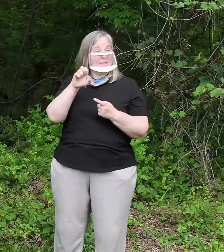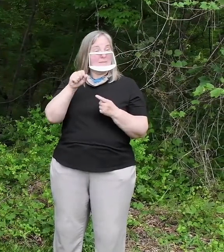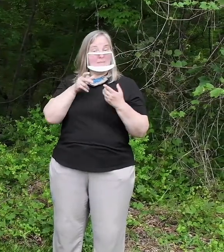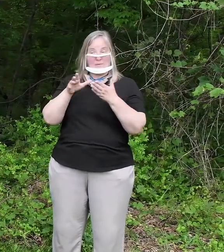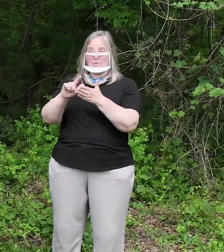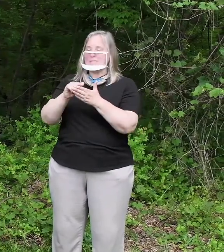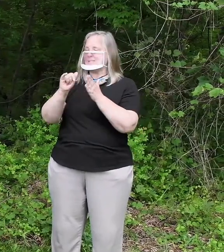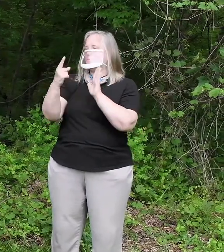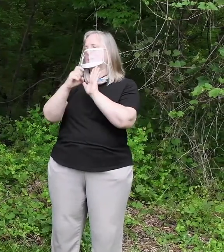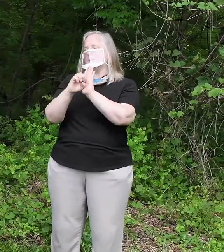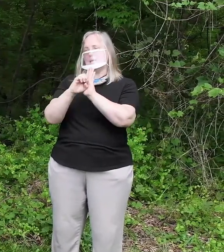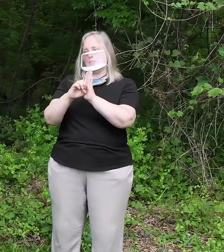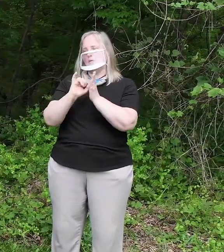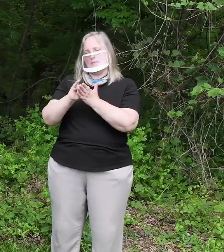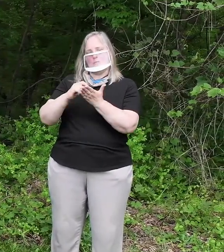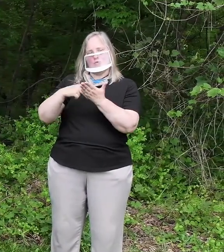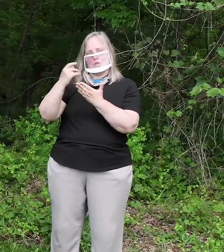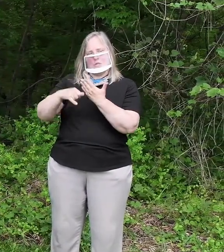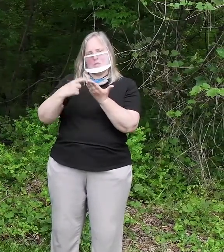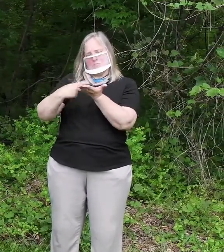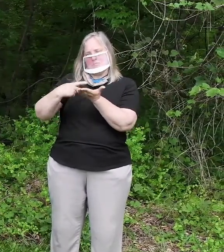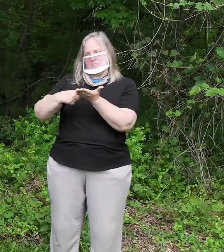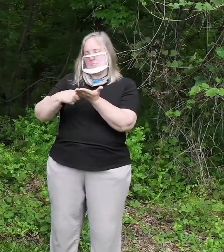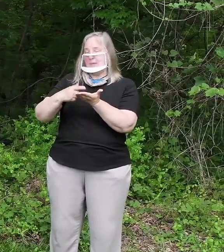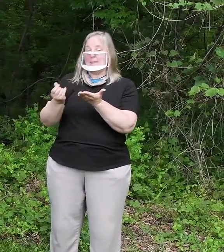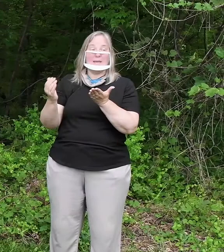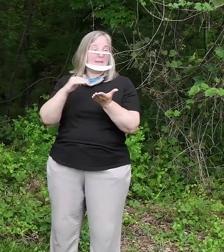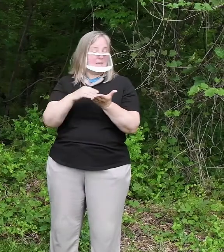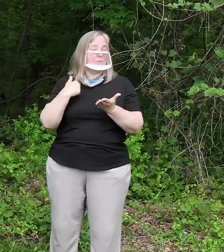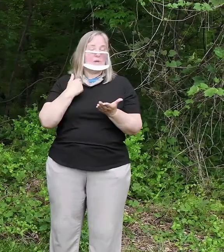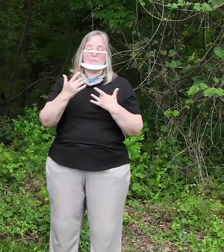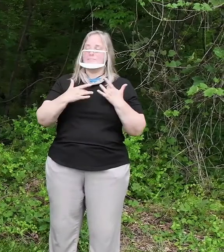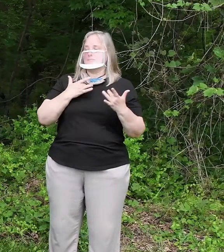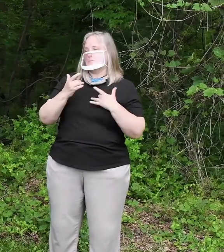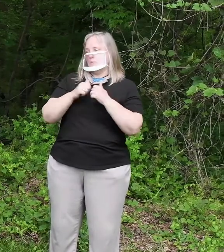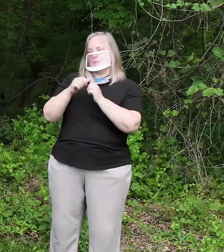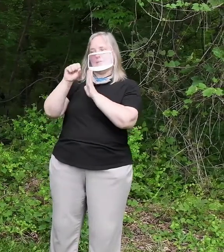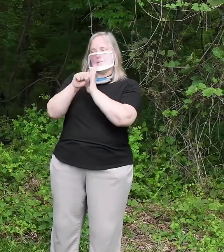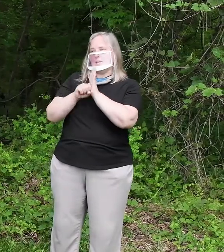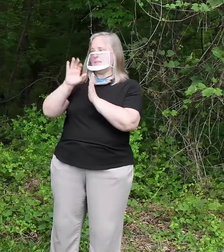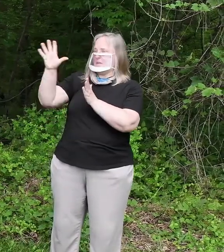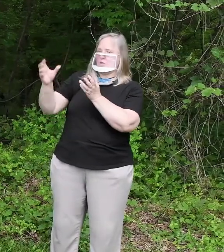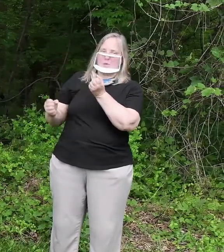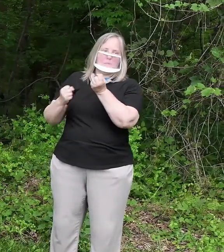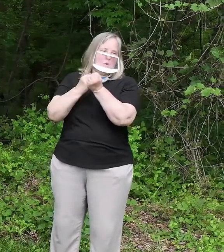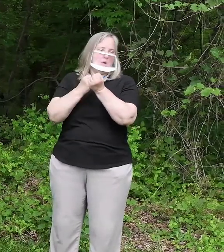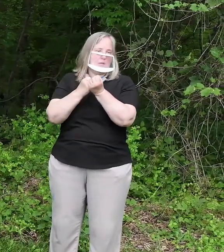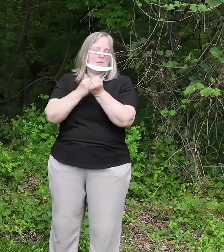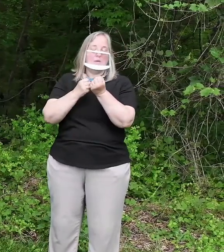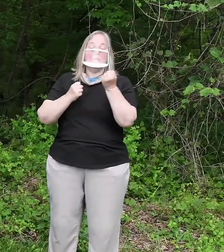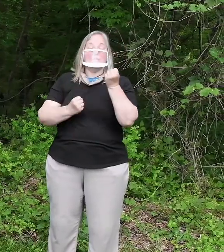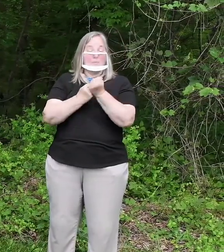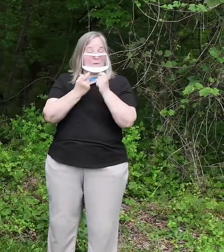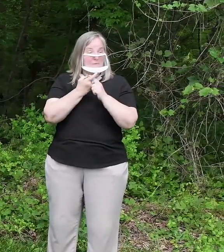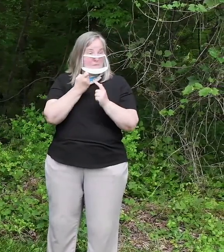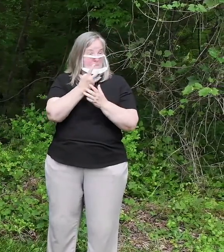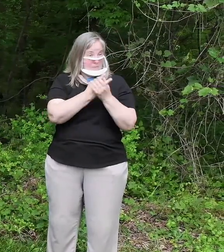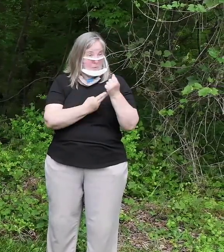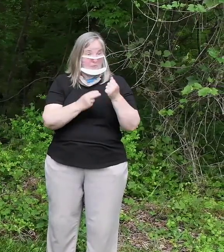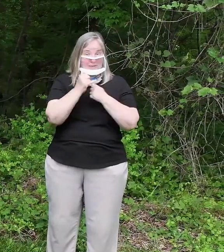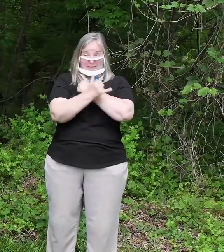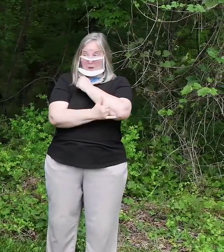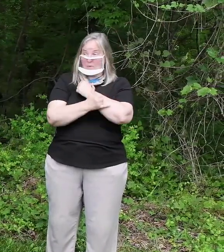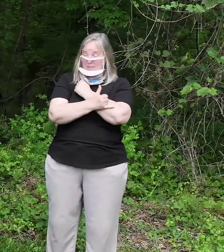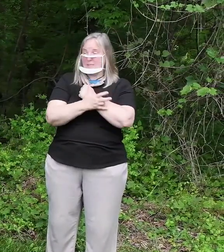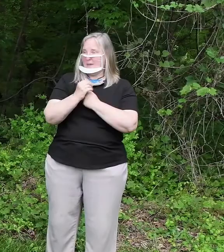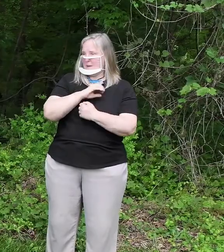project that has been discussed, and again, we are delighted with the state's support from both counties, and